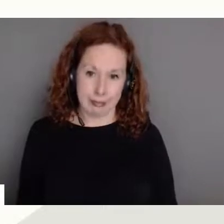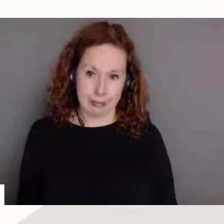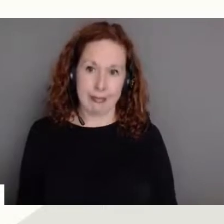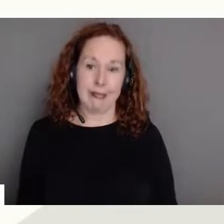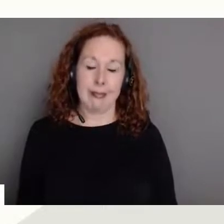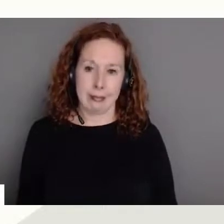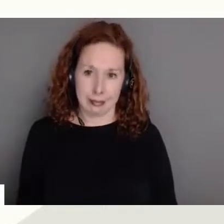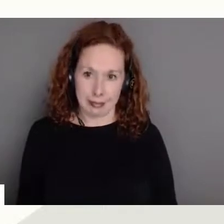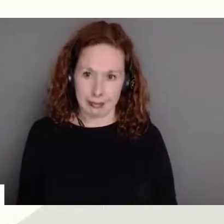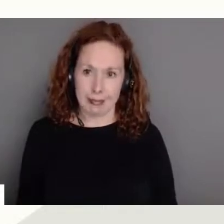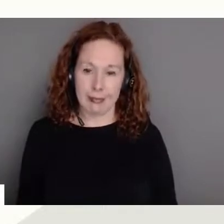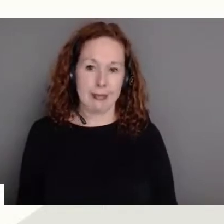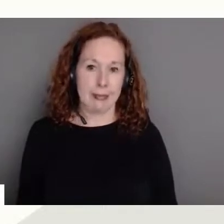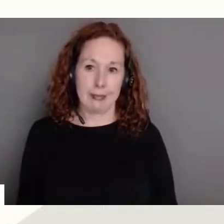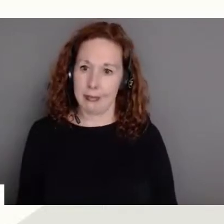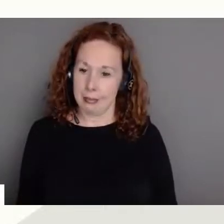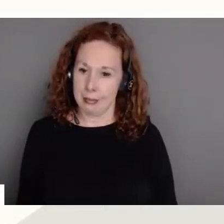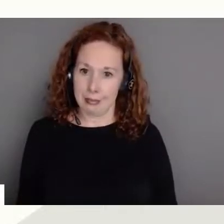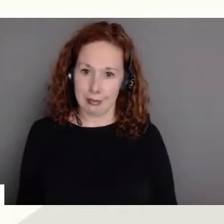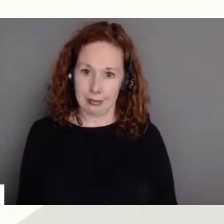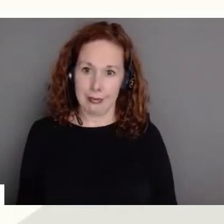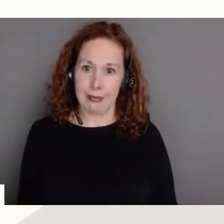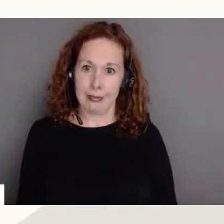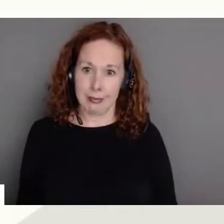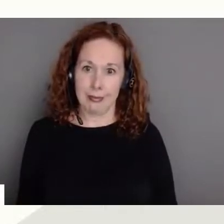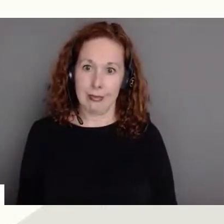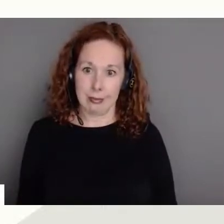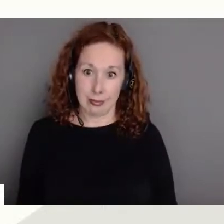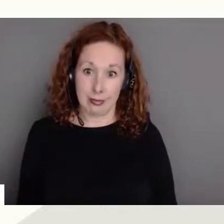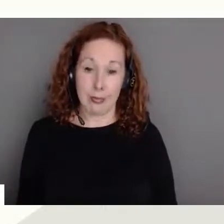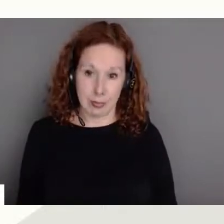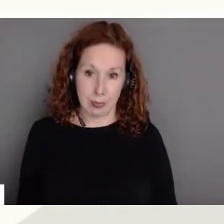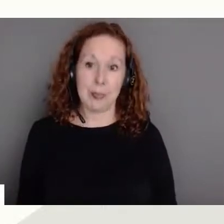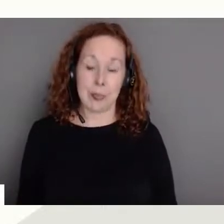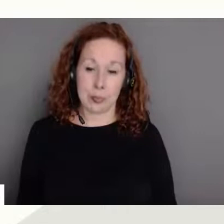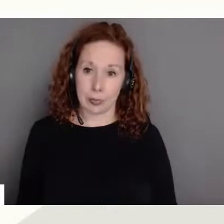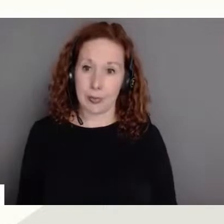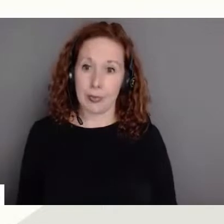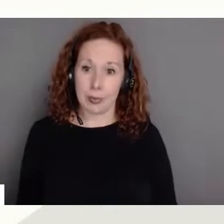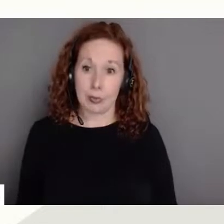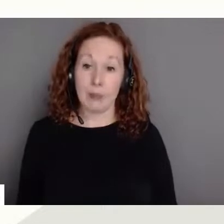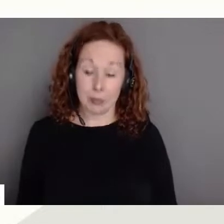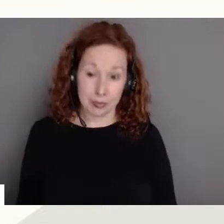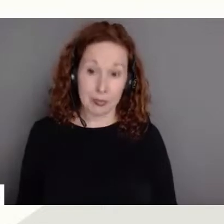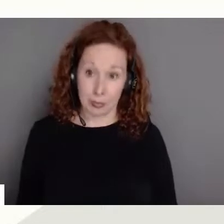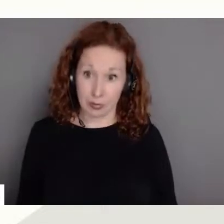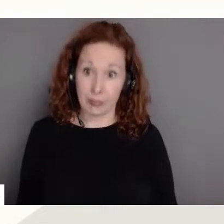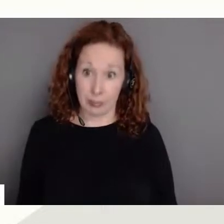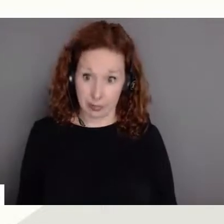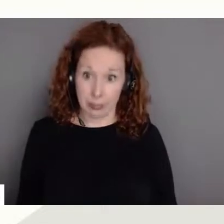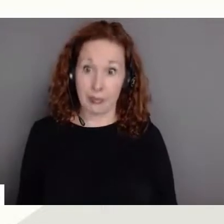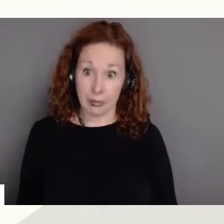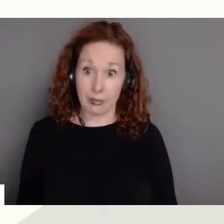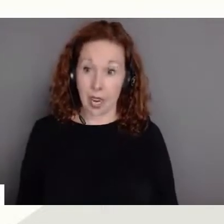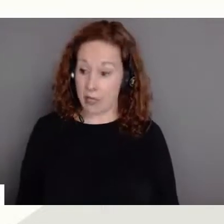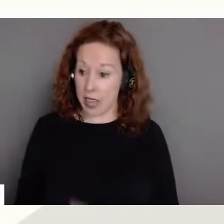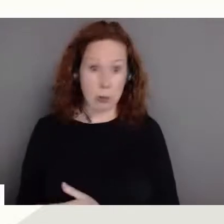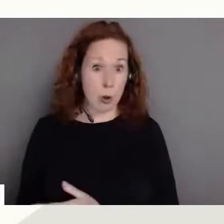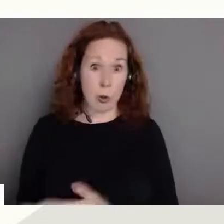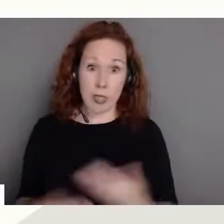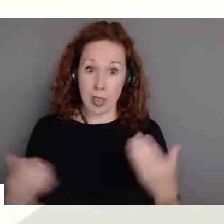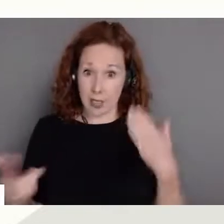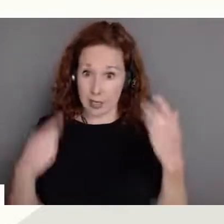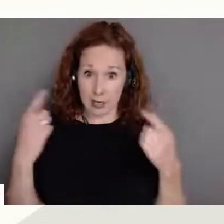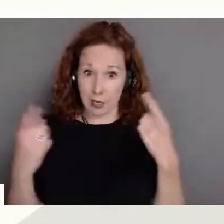stage while she was performing and dancing and singing, and it was like, "This is so cool." But that's 2 hours of on, of